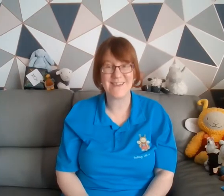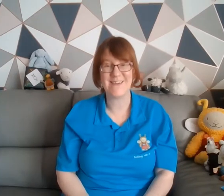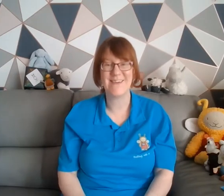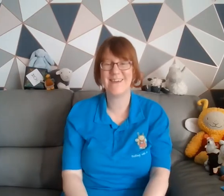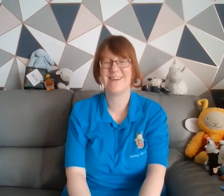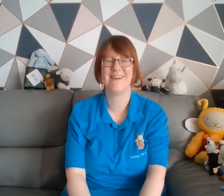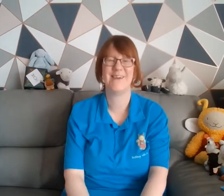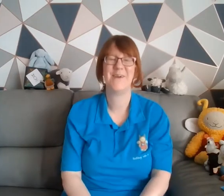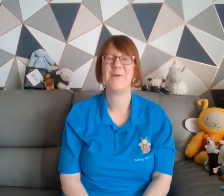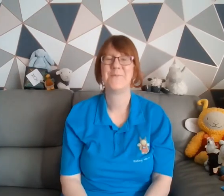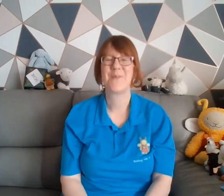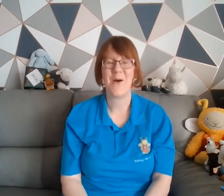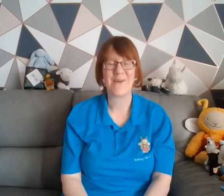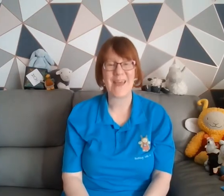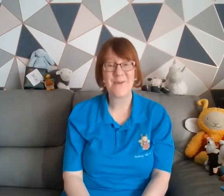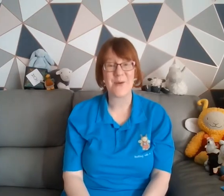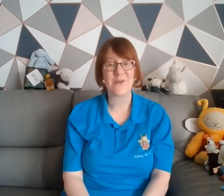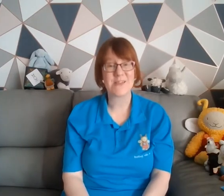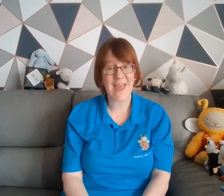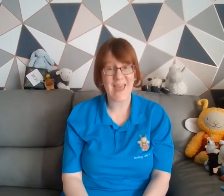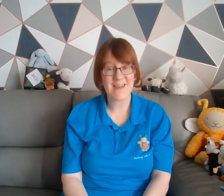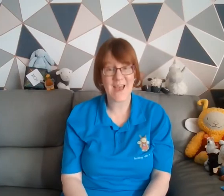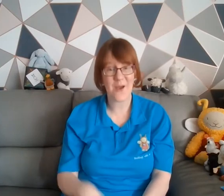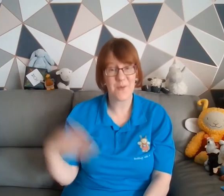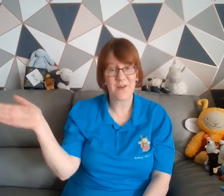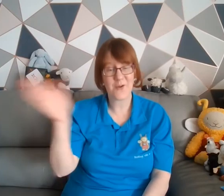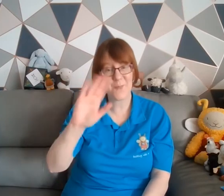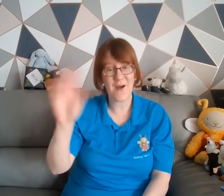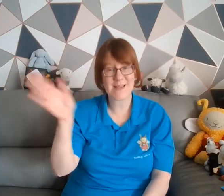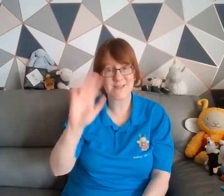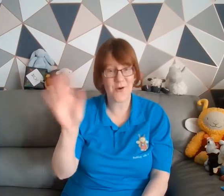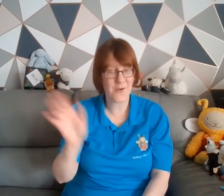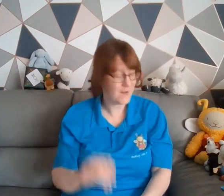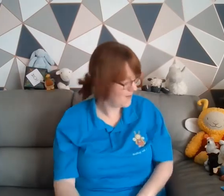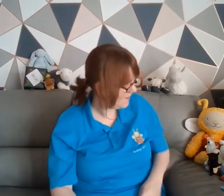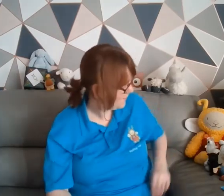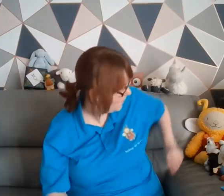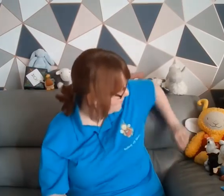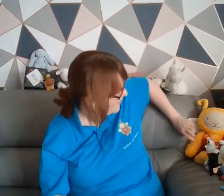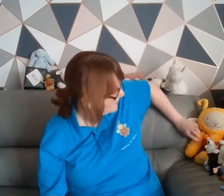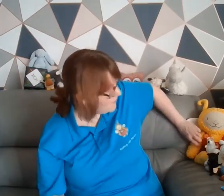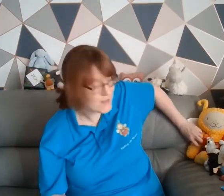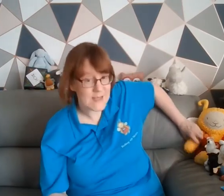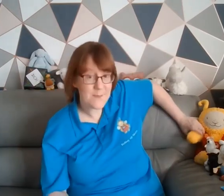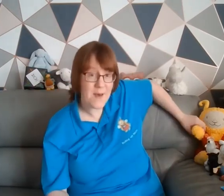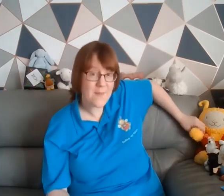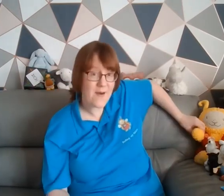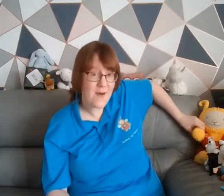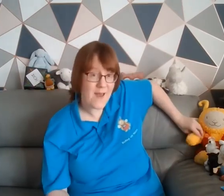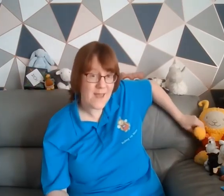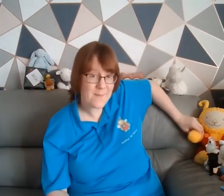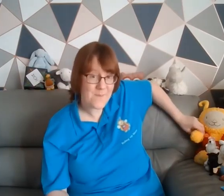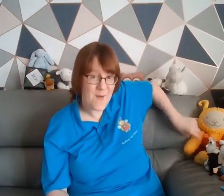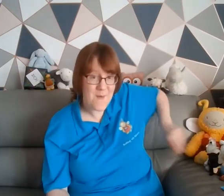two? Okay, we're going to end now with our goodbye song. But where are you going to say bye bye? Bye